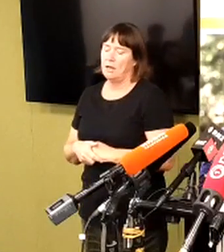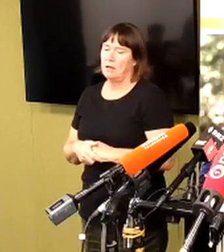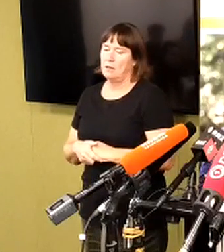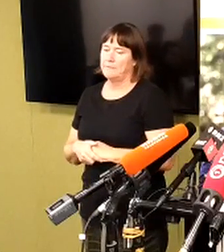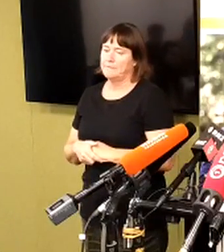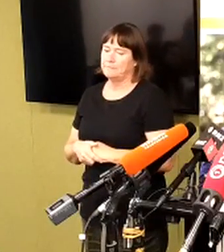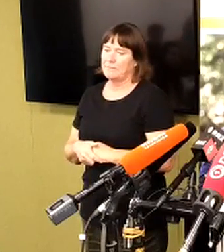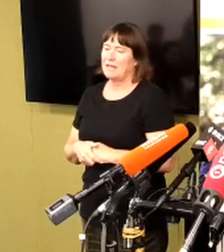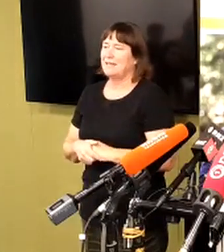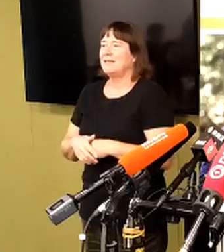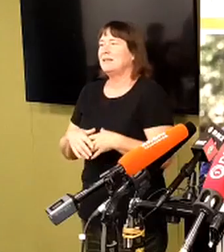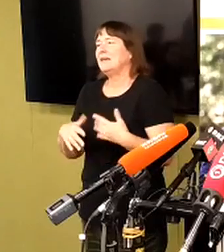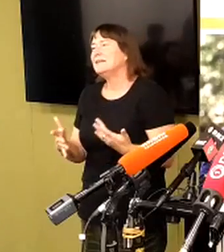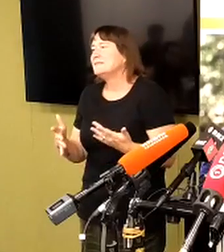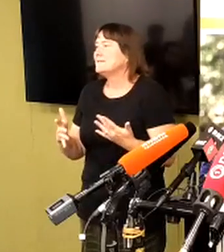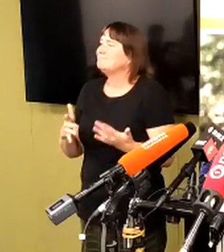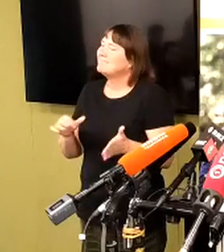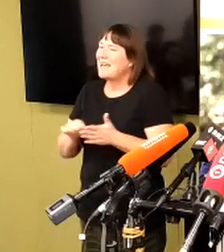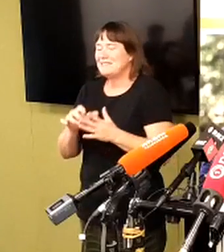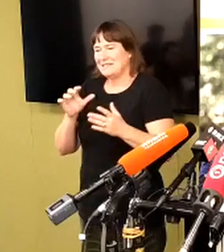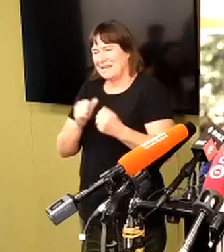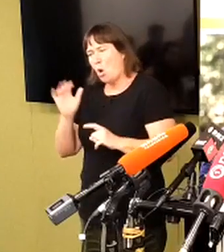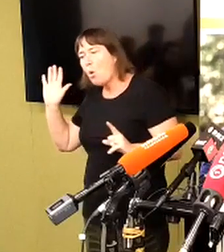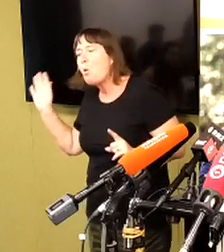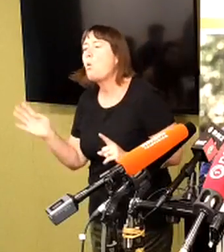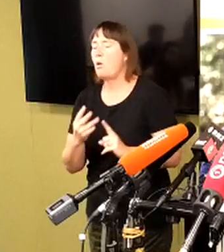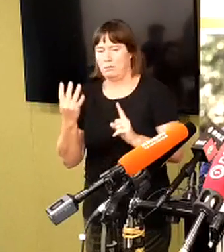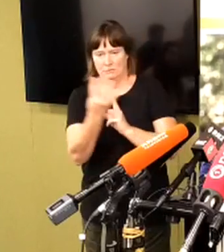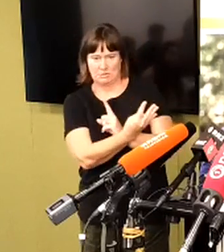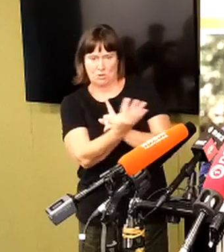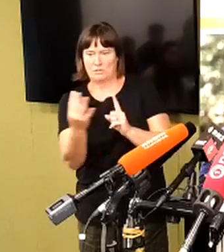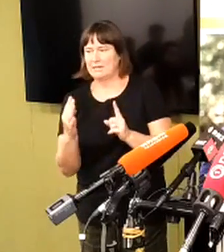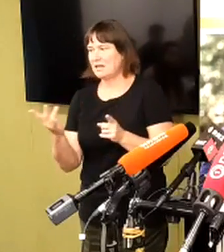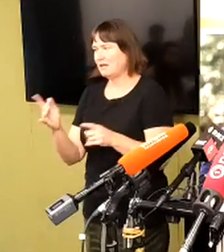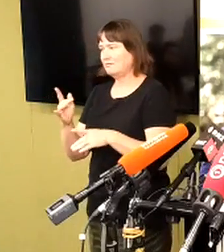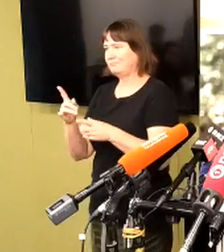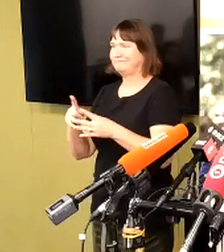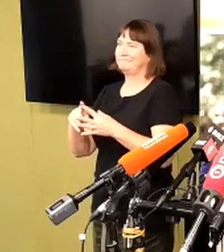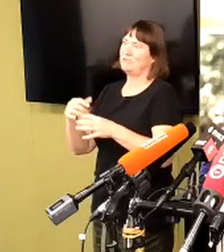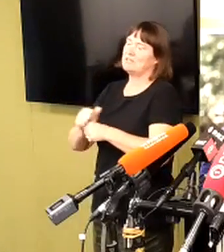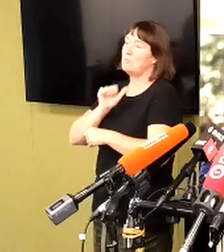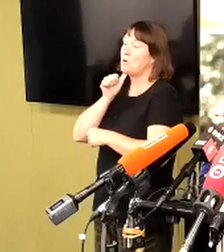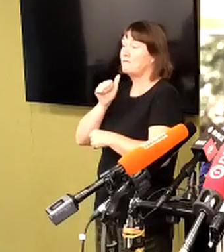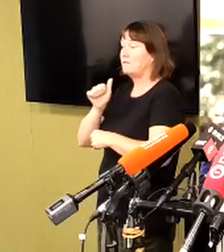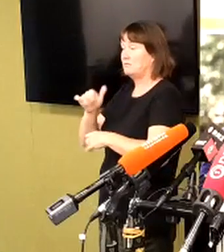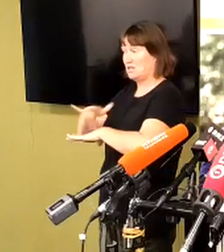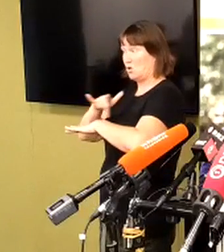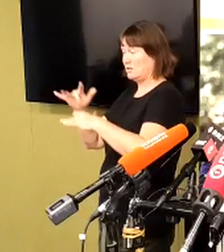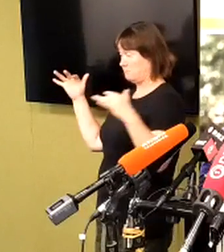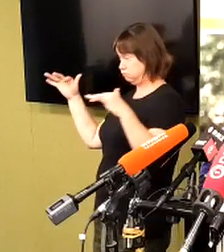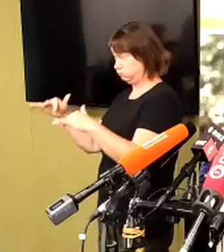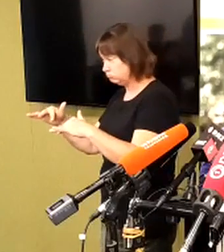us to get every single casual contact. You can imagine if it was a mass gathering like a concert. However, what the evidence suggests is that